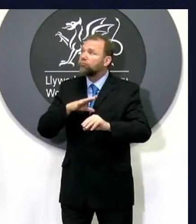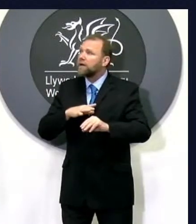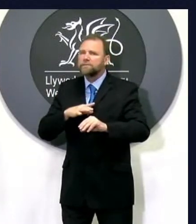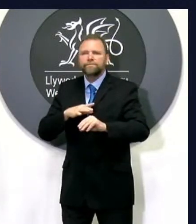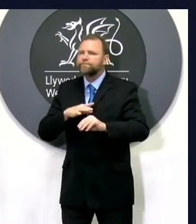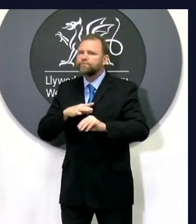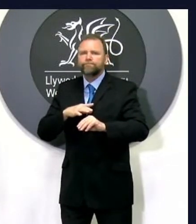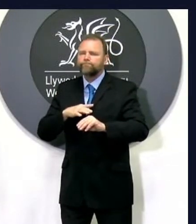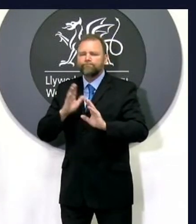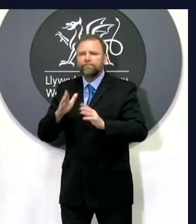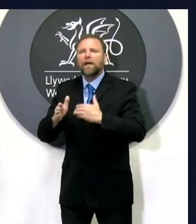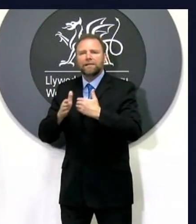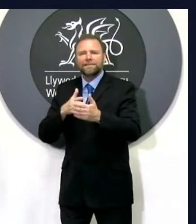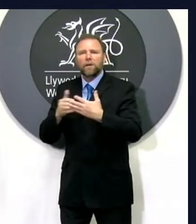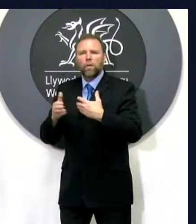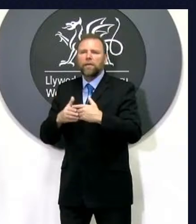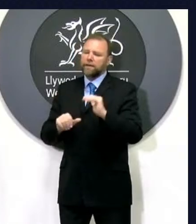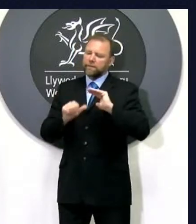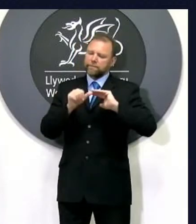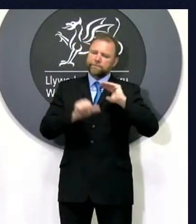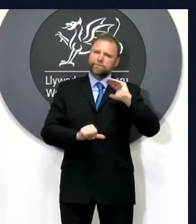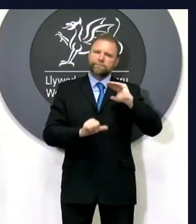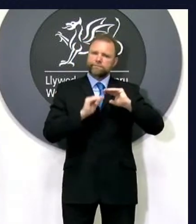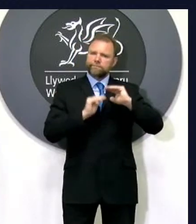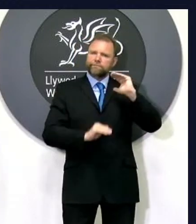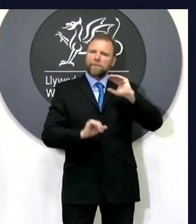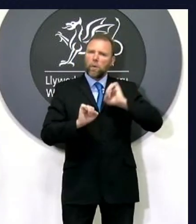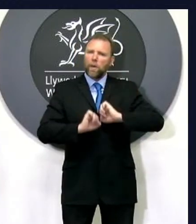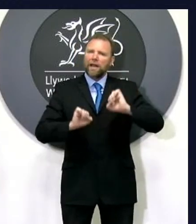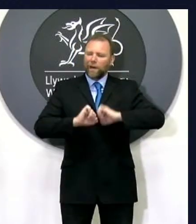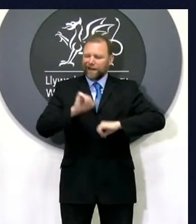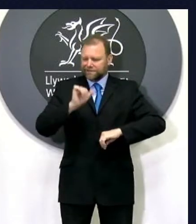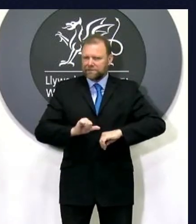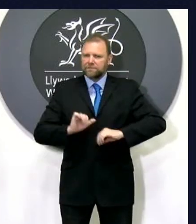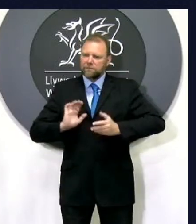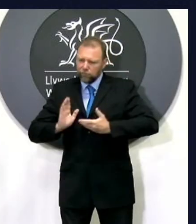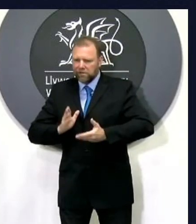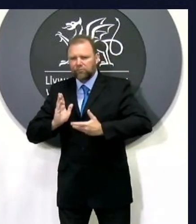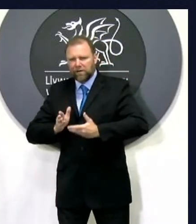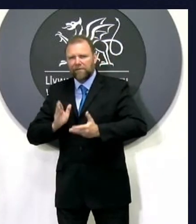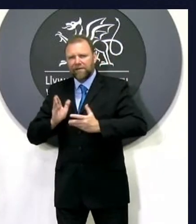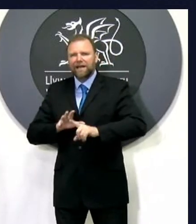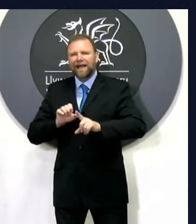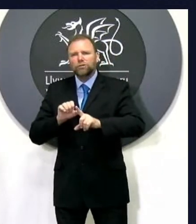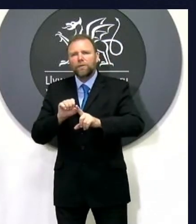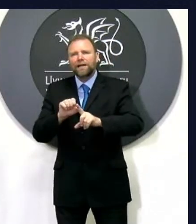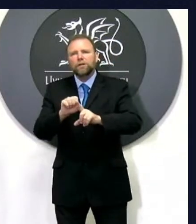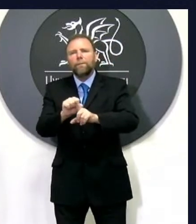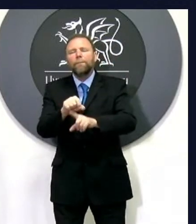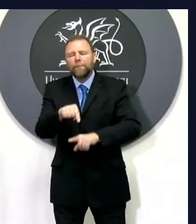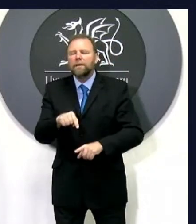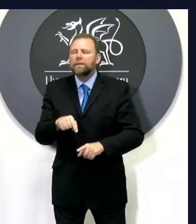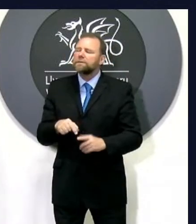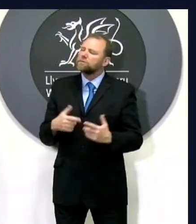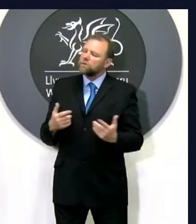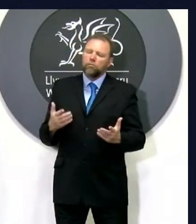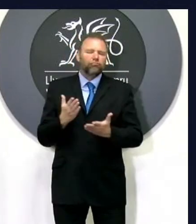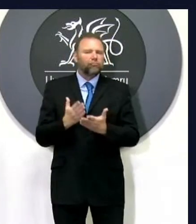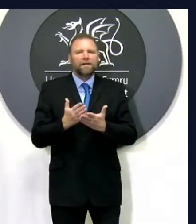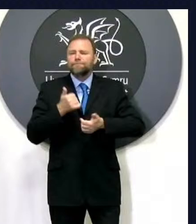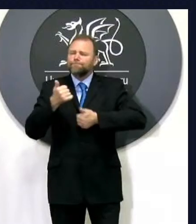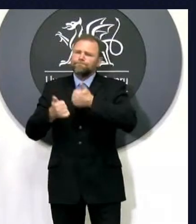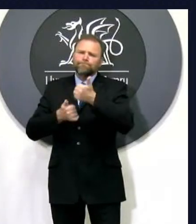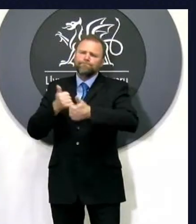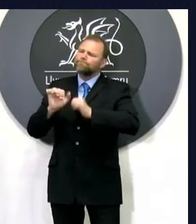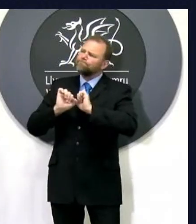to deal with the backlog of people and to restart services, to provide the services to the people of Wales that they need and deserve. And that's all credit to